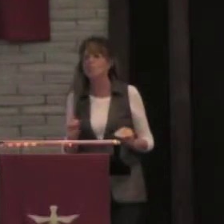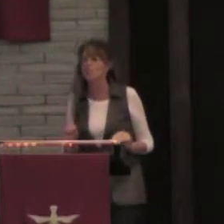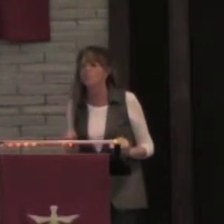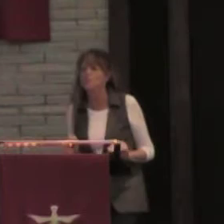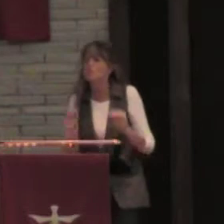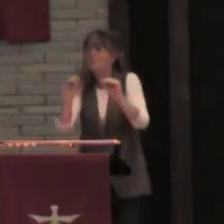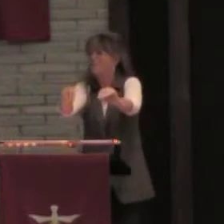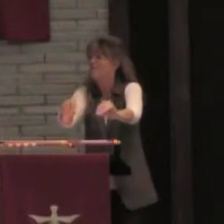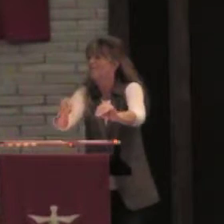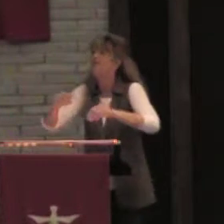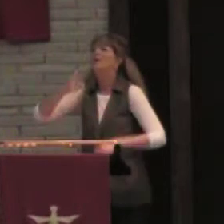years.